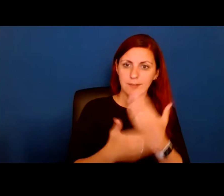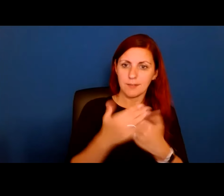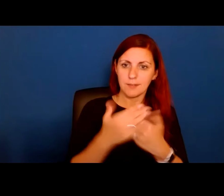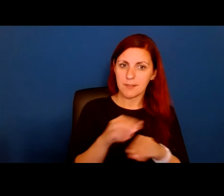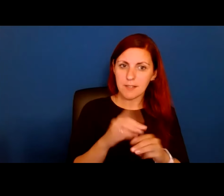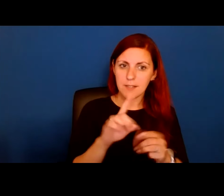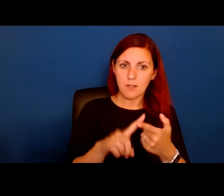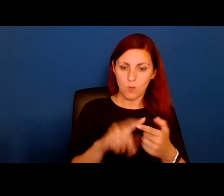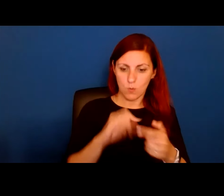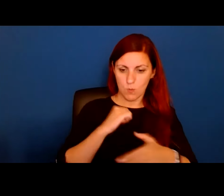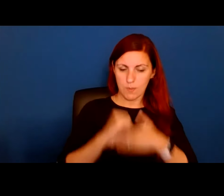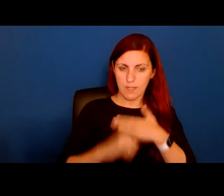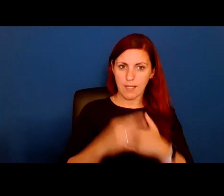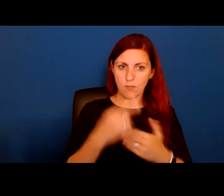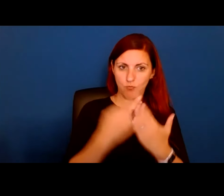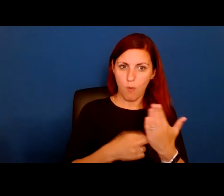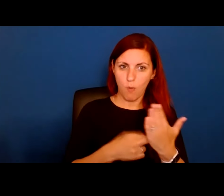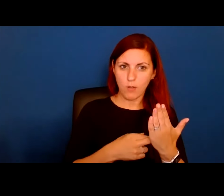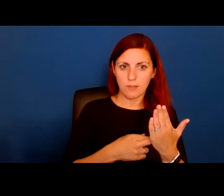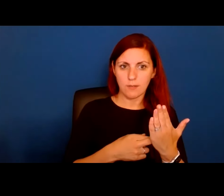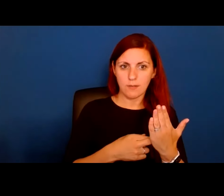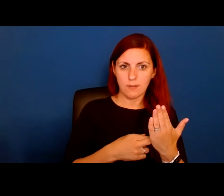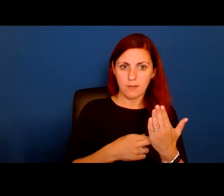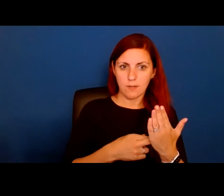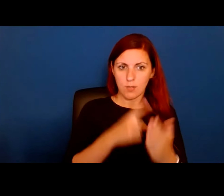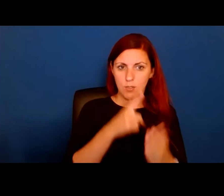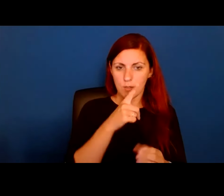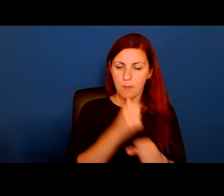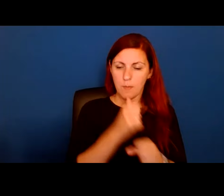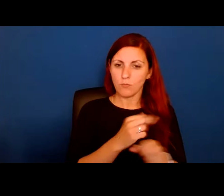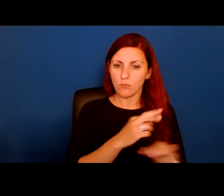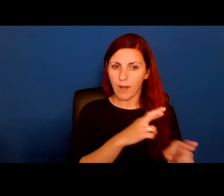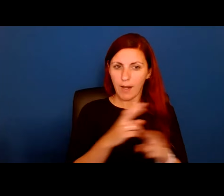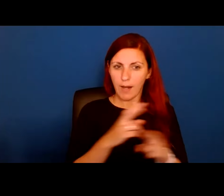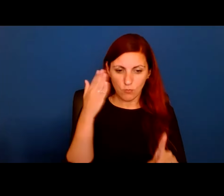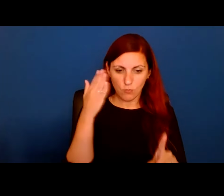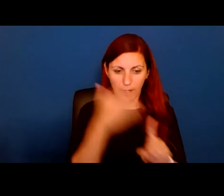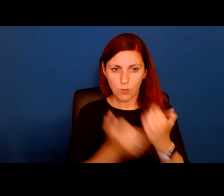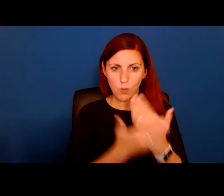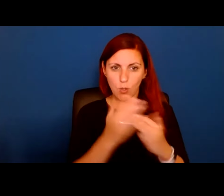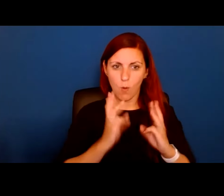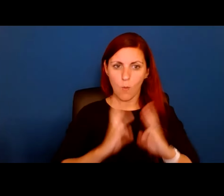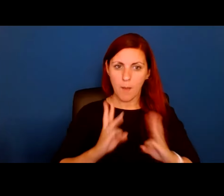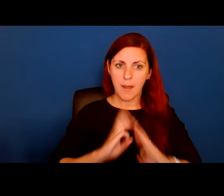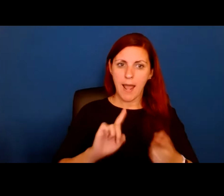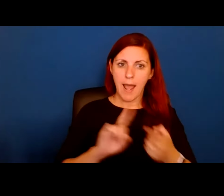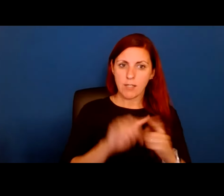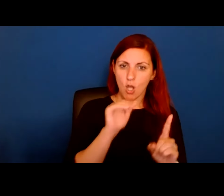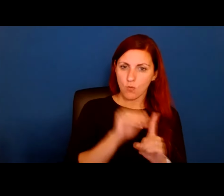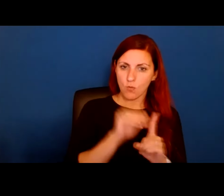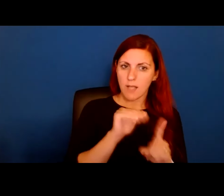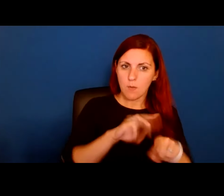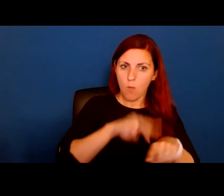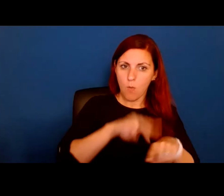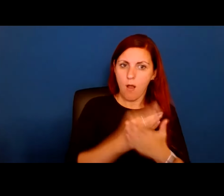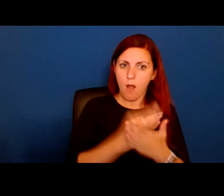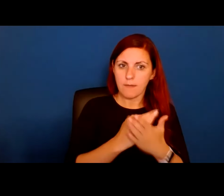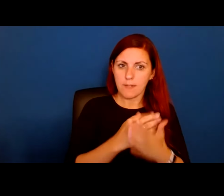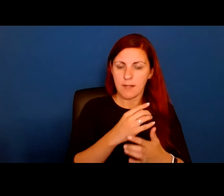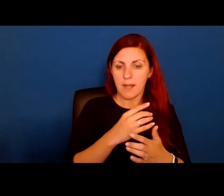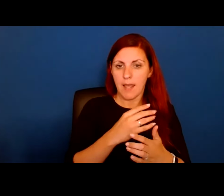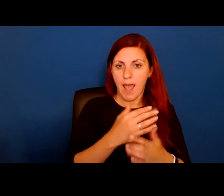Today's report notes sexual violence is commonly directed towards young women, and harassment is more common among young people who identify as a member of the